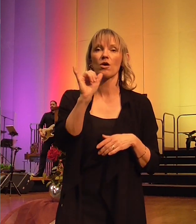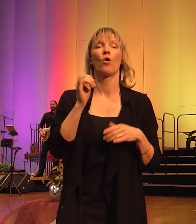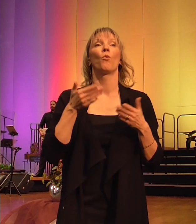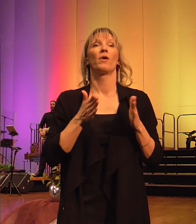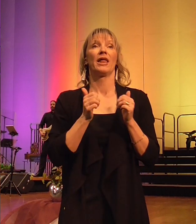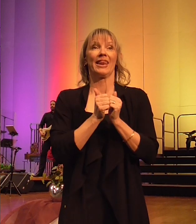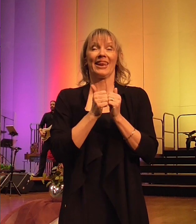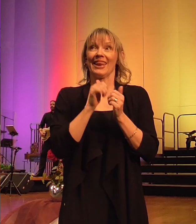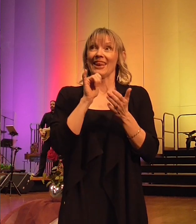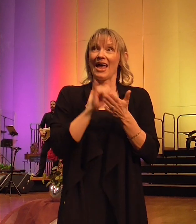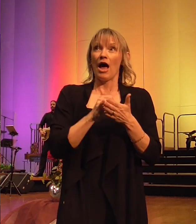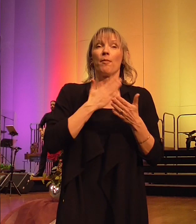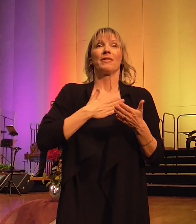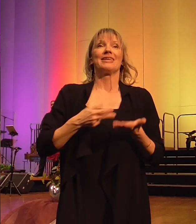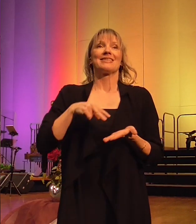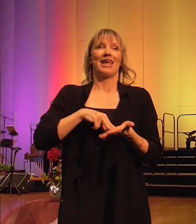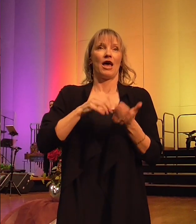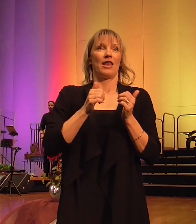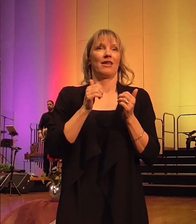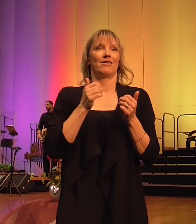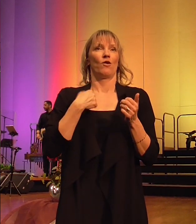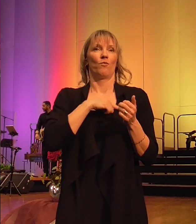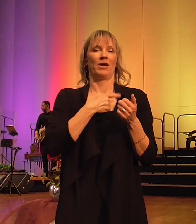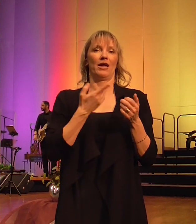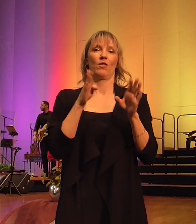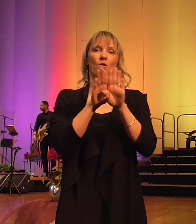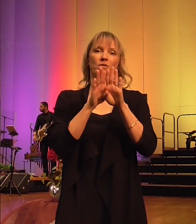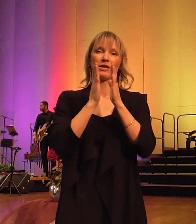invite you to stand if you'd like as we say our benediction,